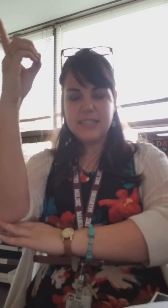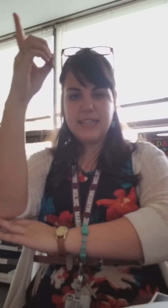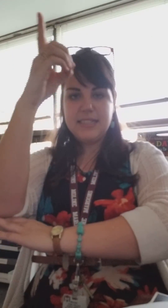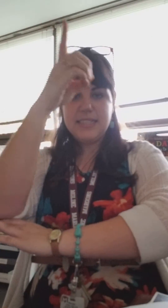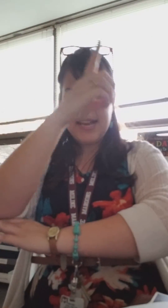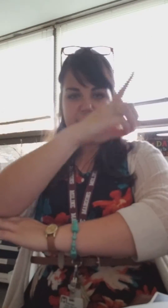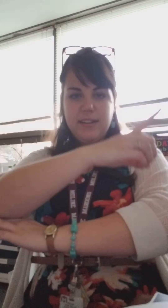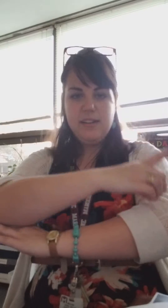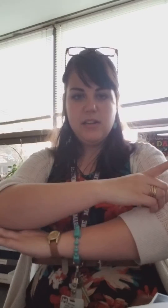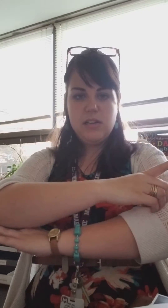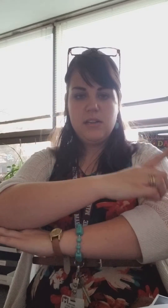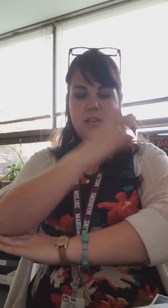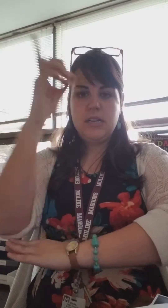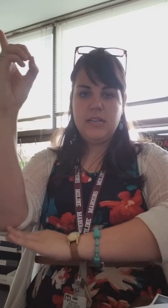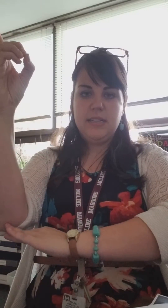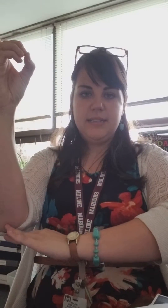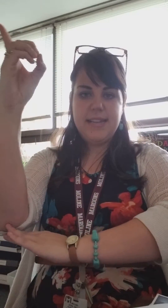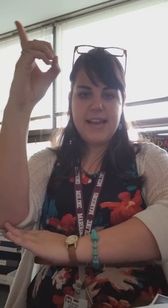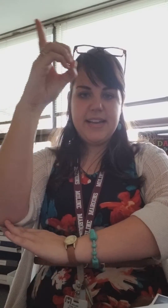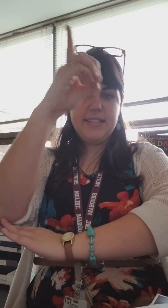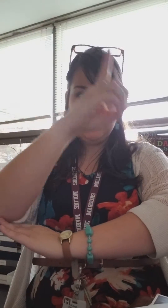sun setting. Days,